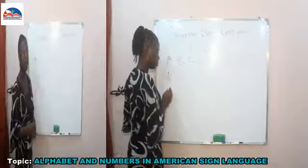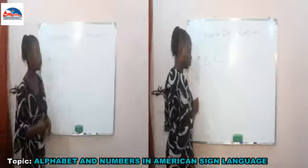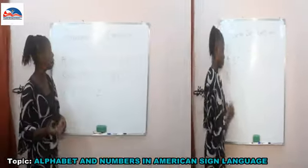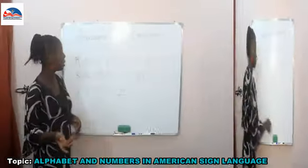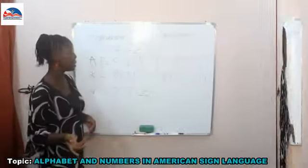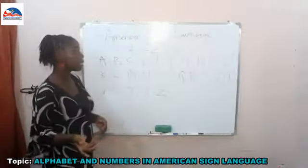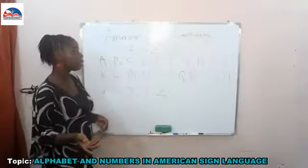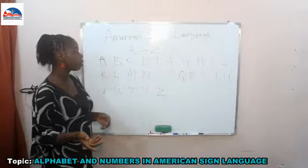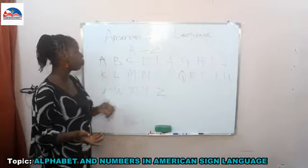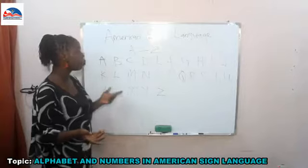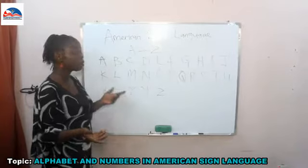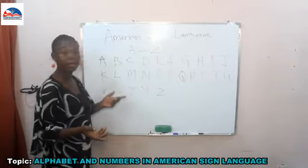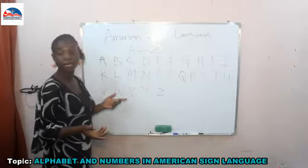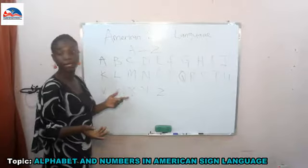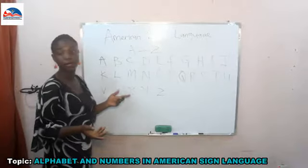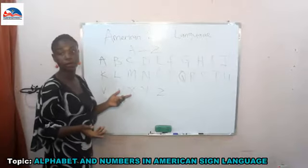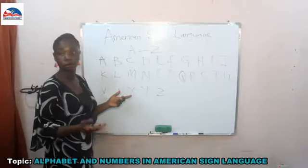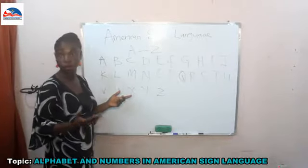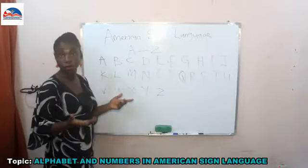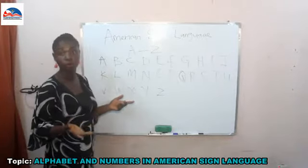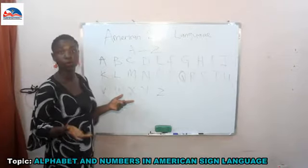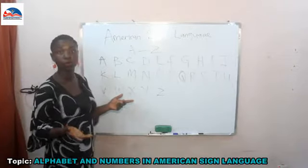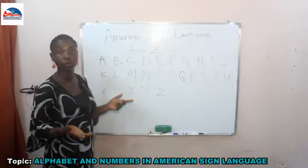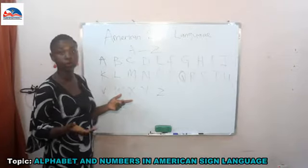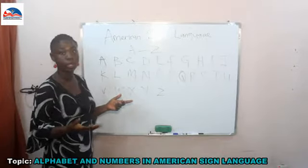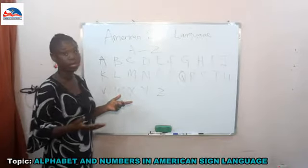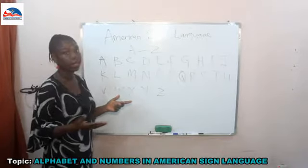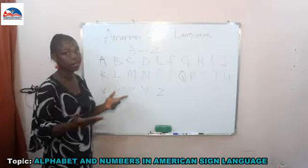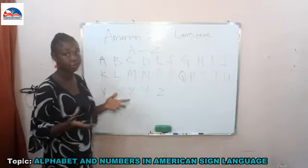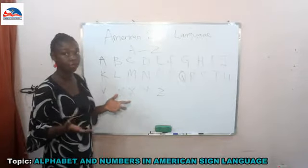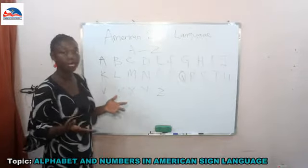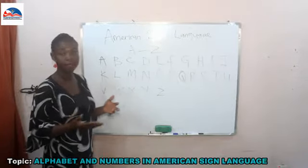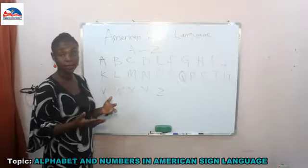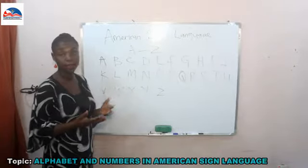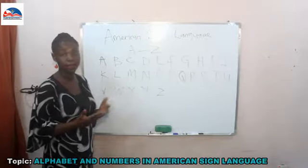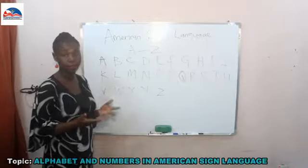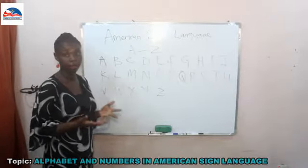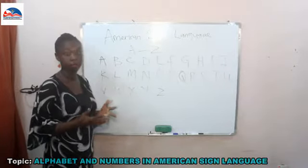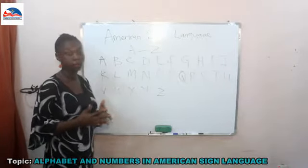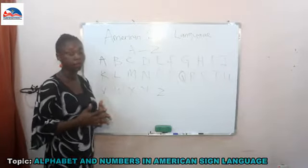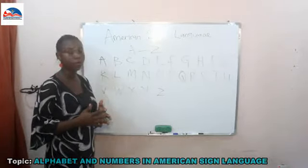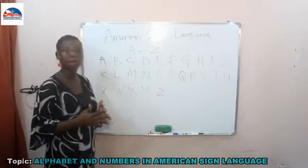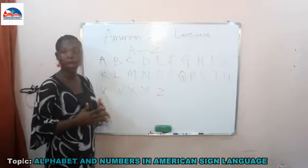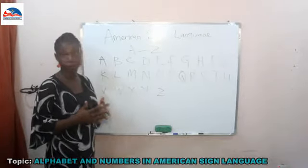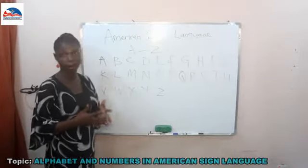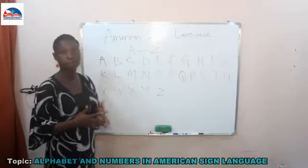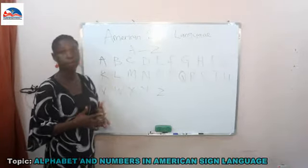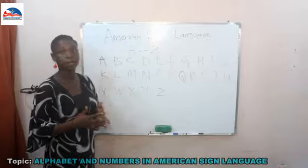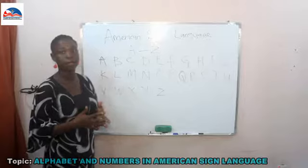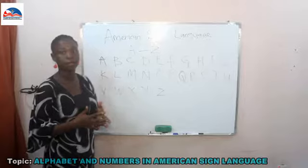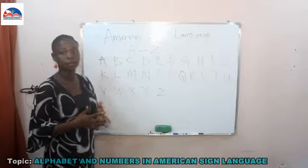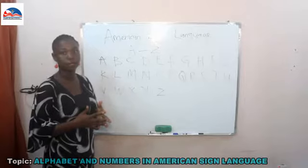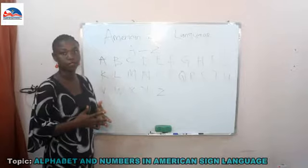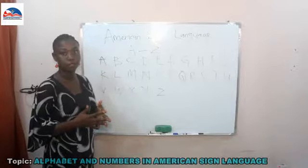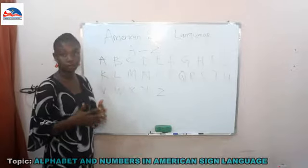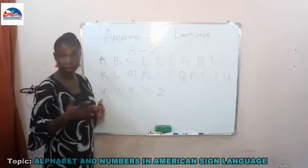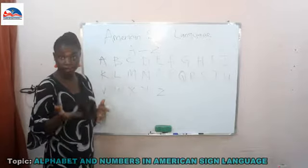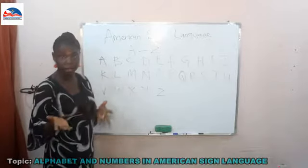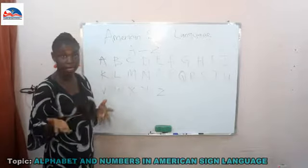For a beginner who normally go to school to learn the alphabet, that is how it is for American Sign Language. For a beginner